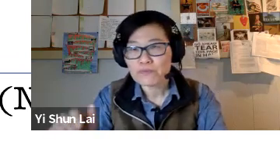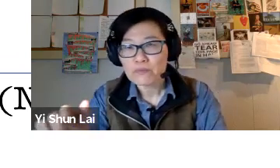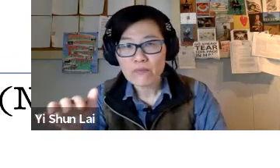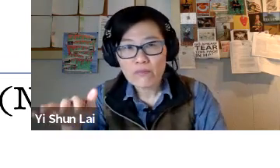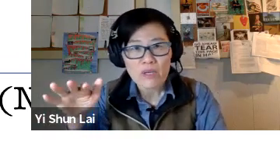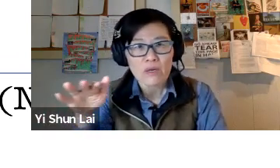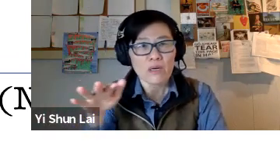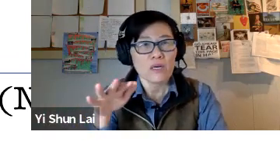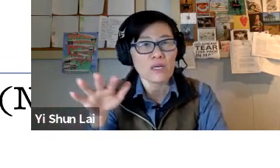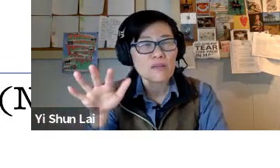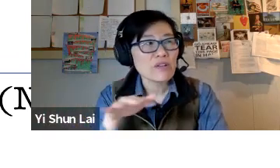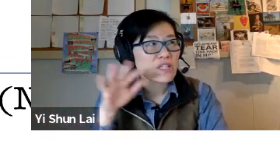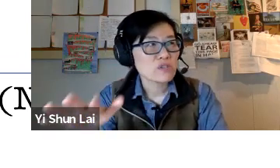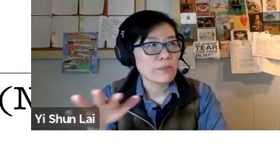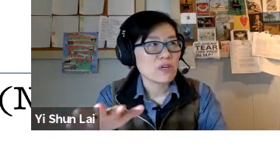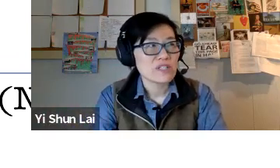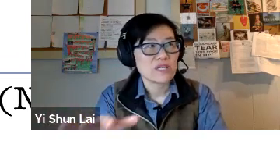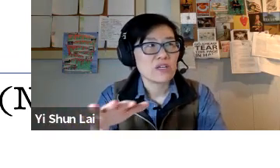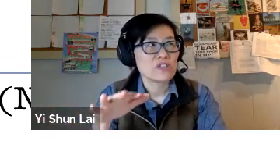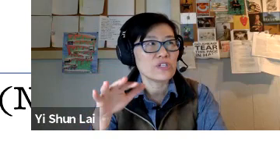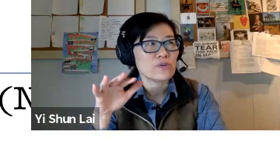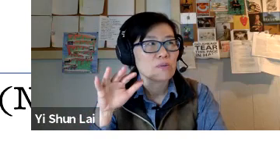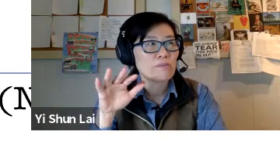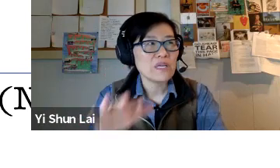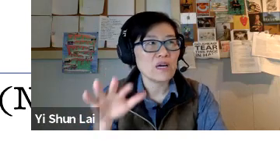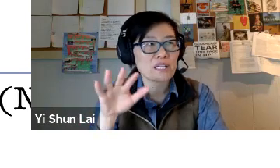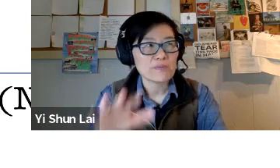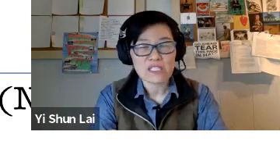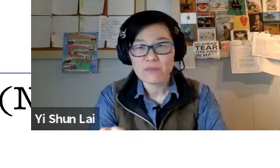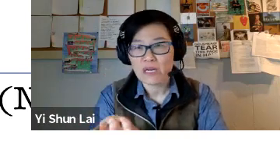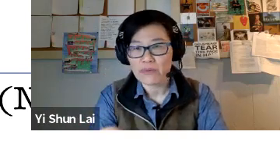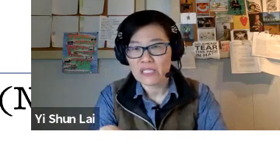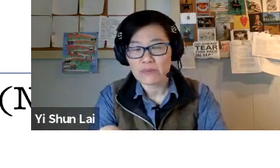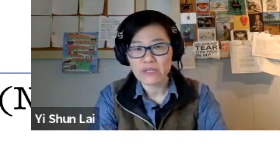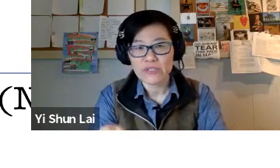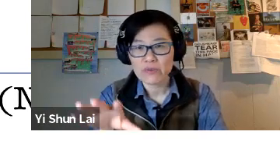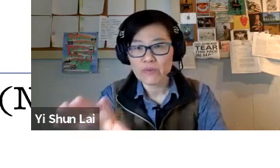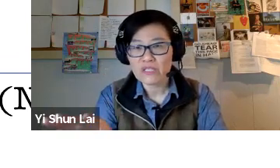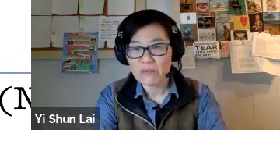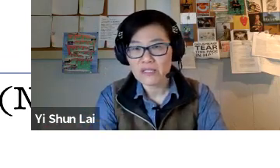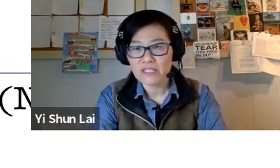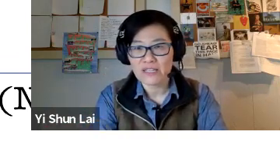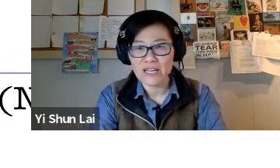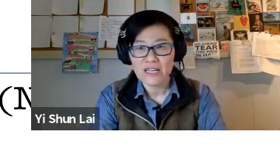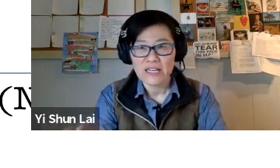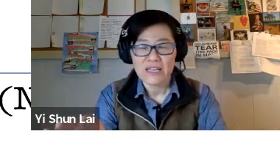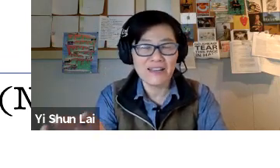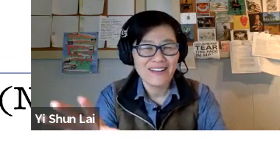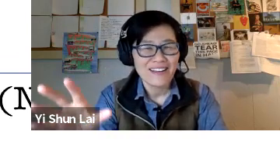so the other things to remember, obviously, are to be unexpected but comprehensible. All right, so what this means is